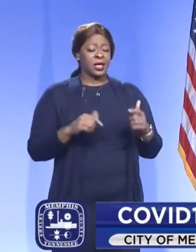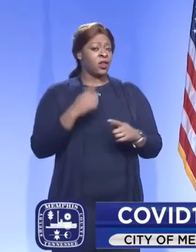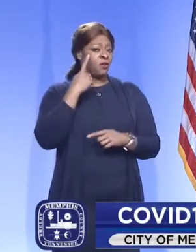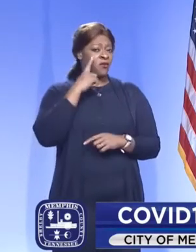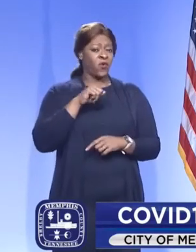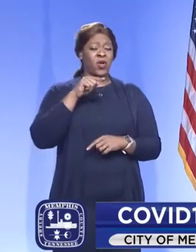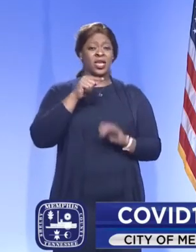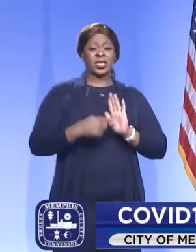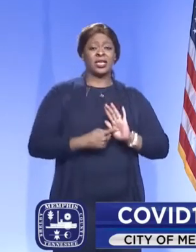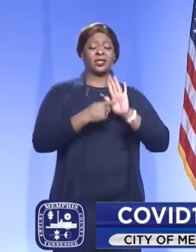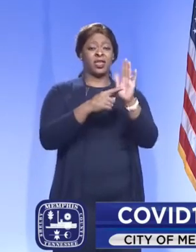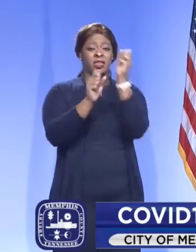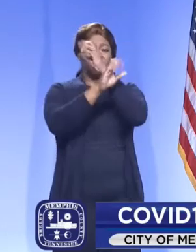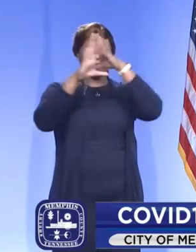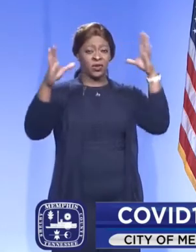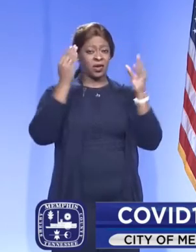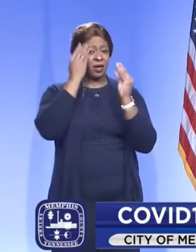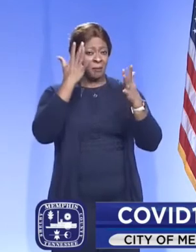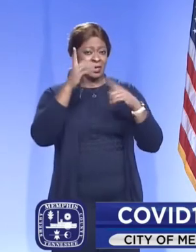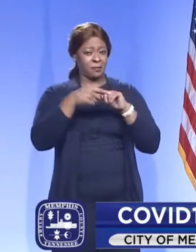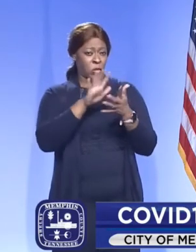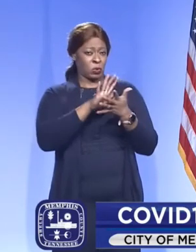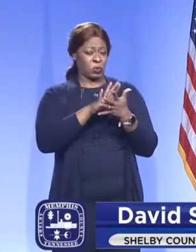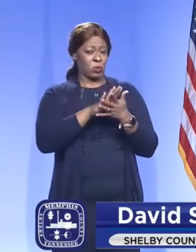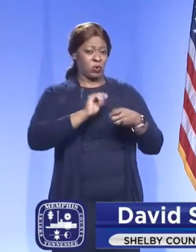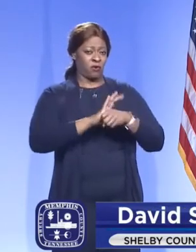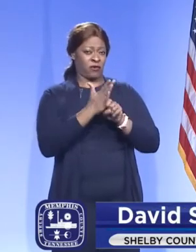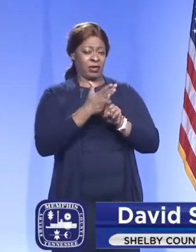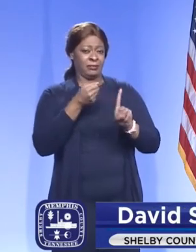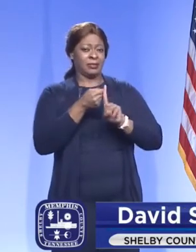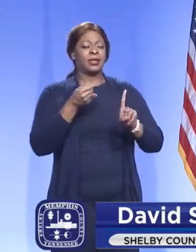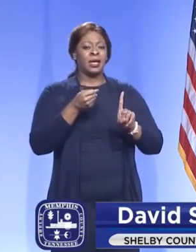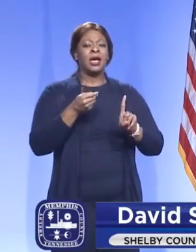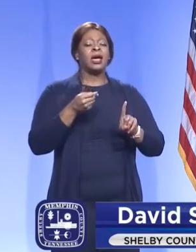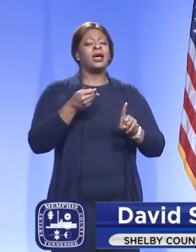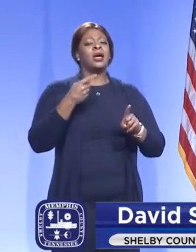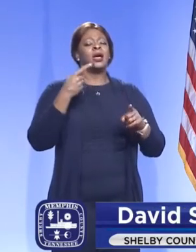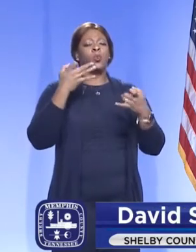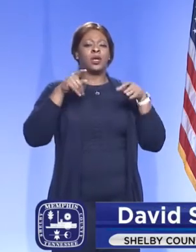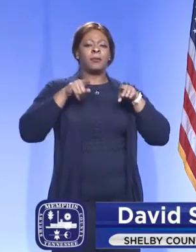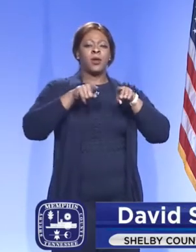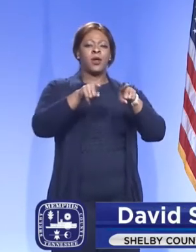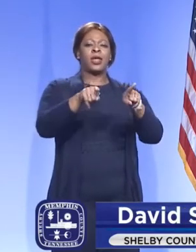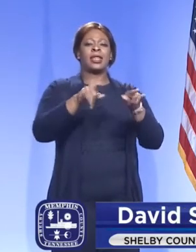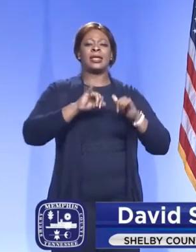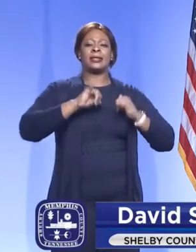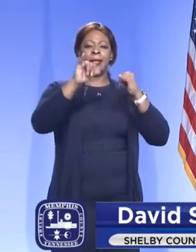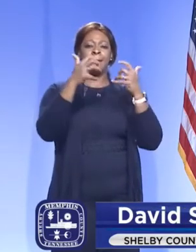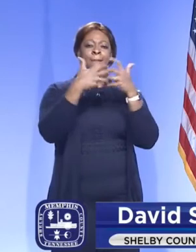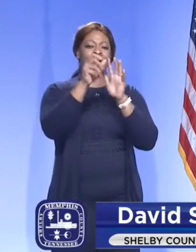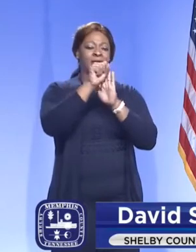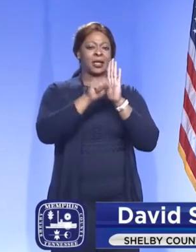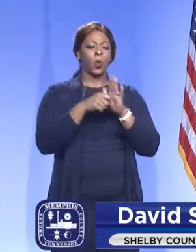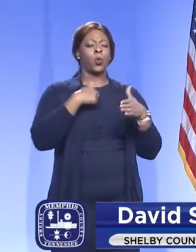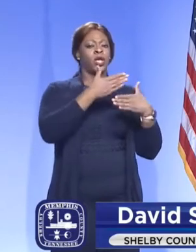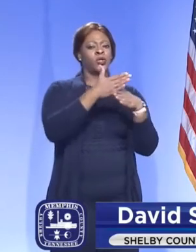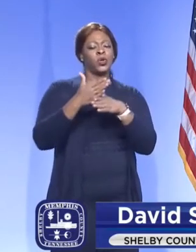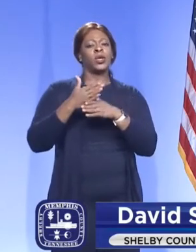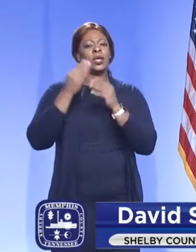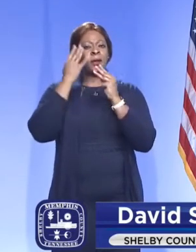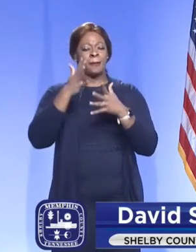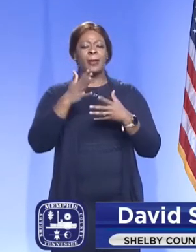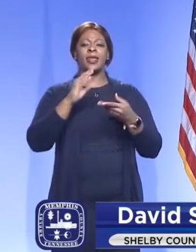in schools, or are you all still looking at putting out your own notification with the number of